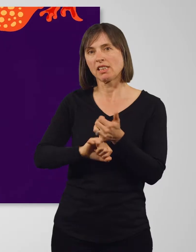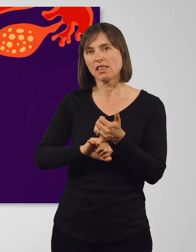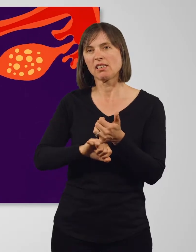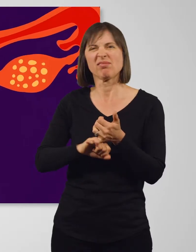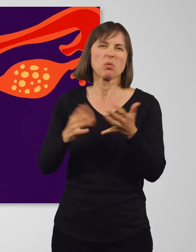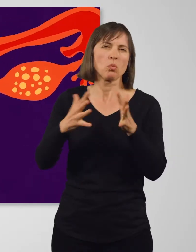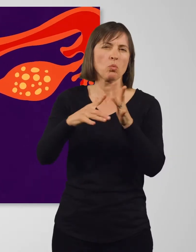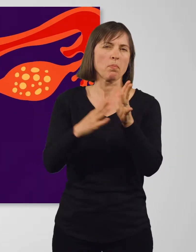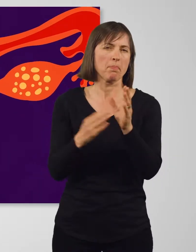uterus, sometimes called the womb,